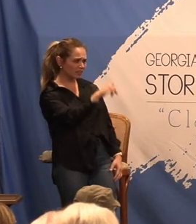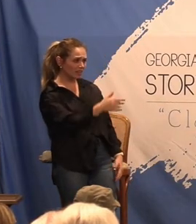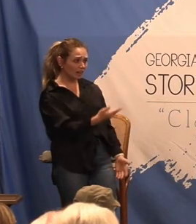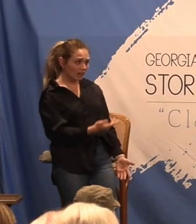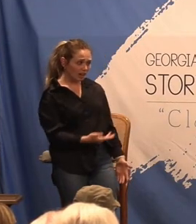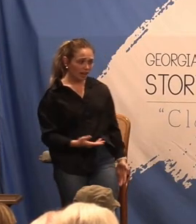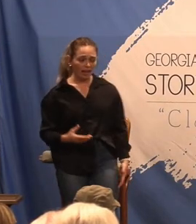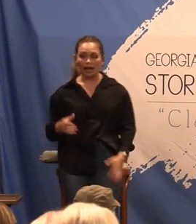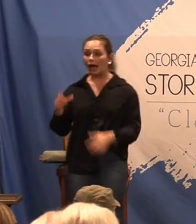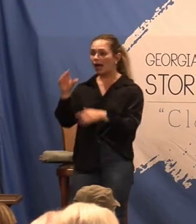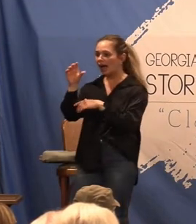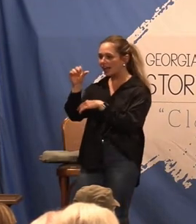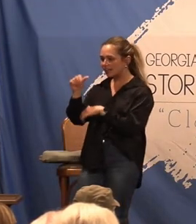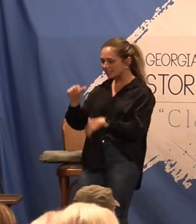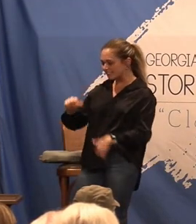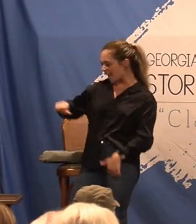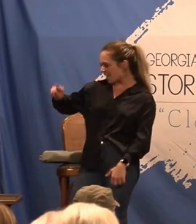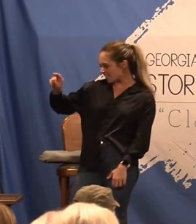Yes,